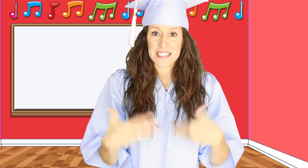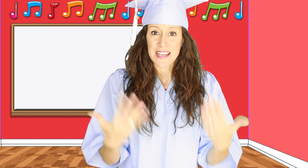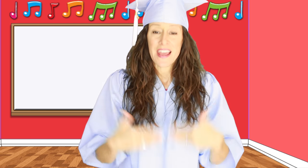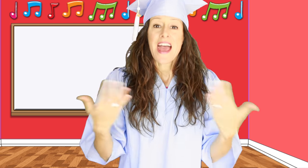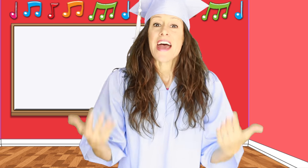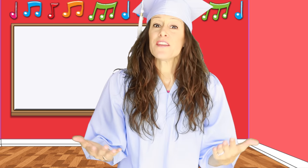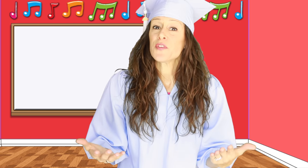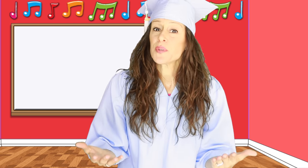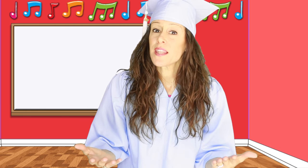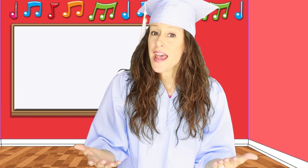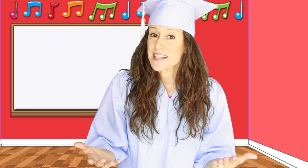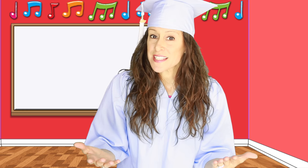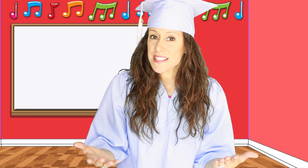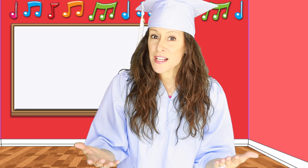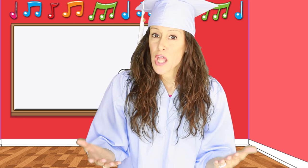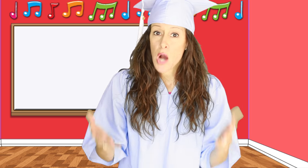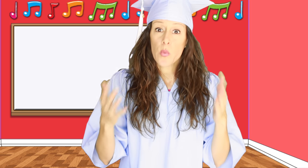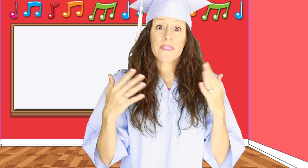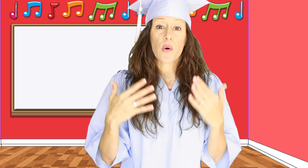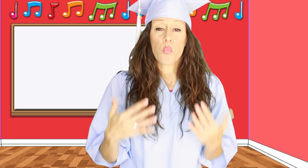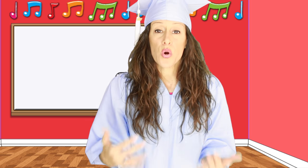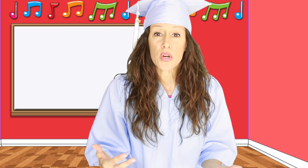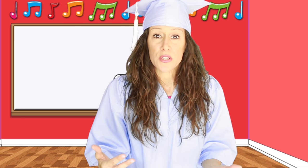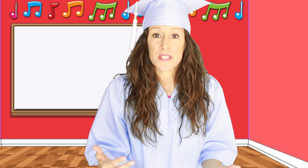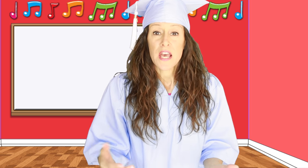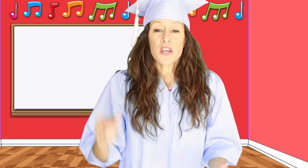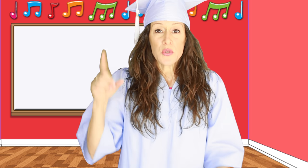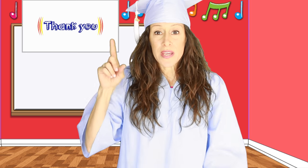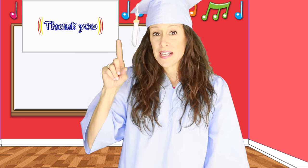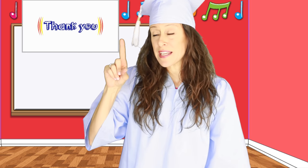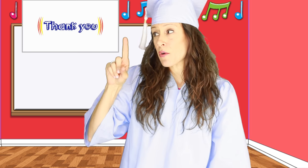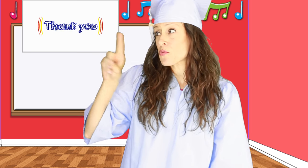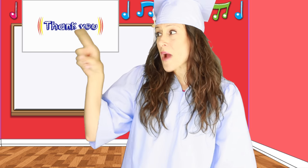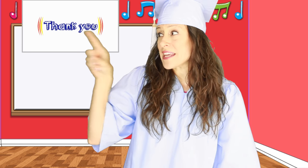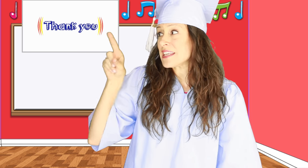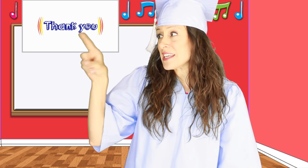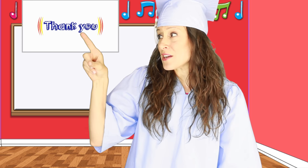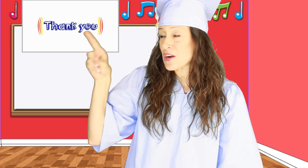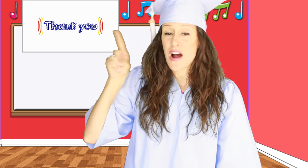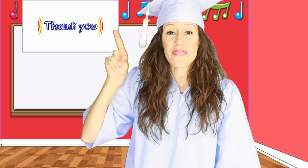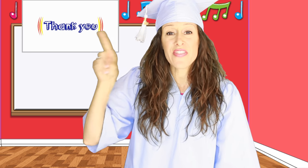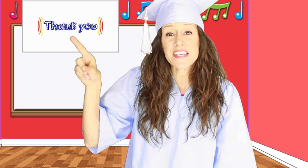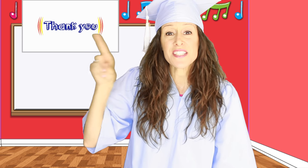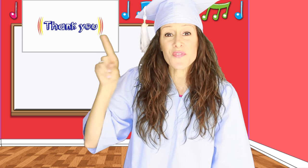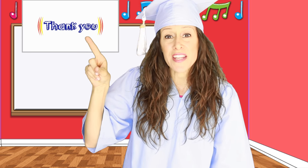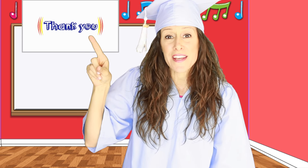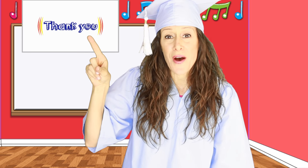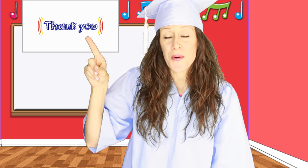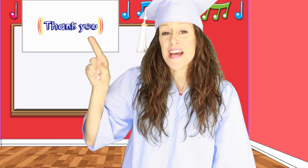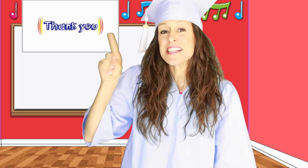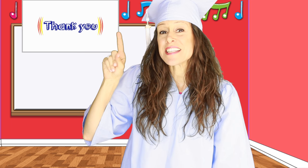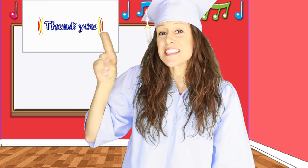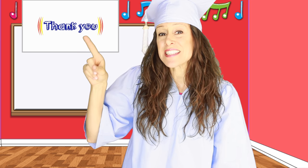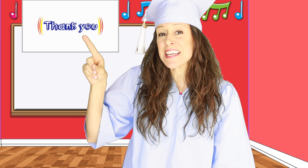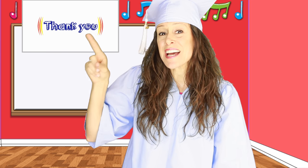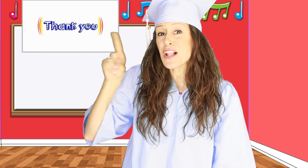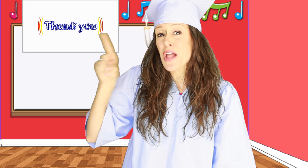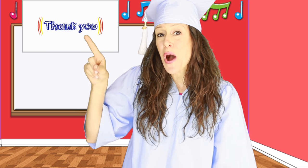practicing. And if you'd like to sing along with the words, you can click right here on this video to sing along